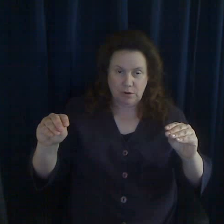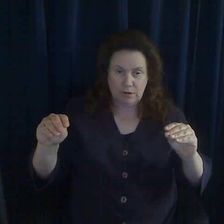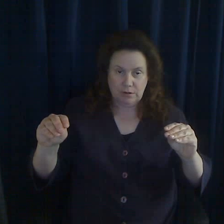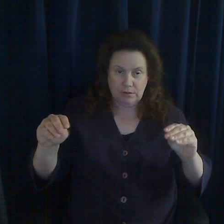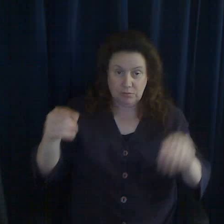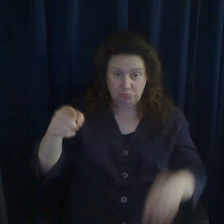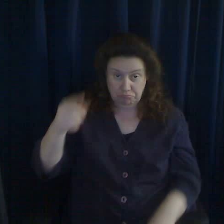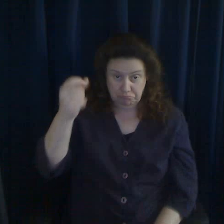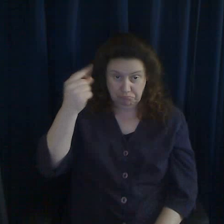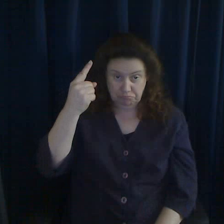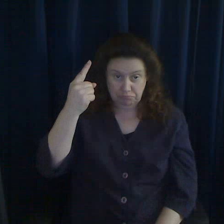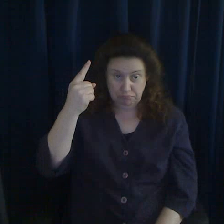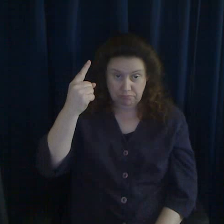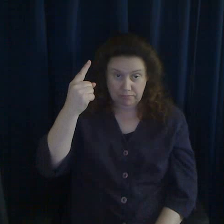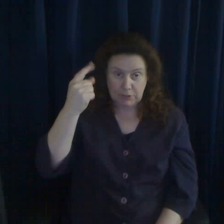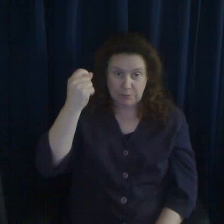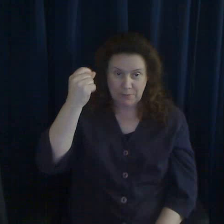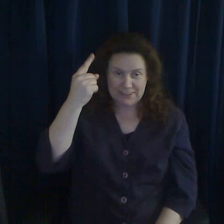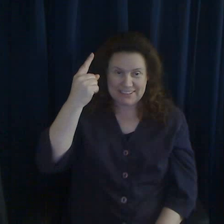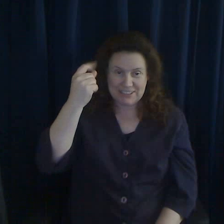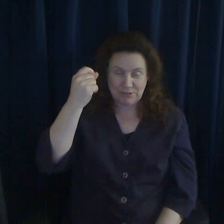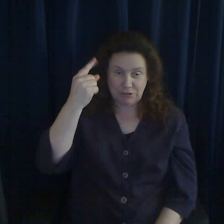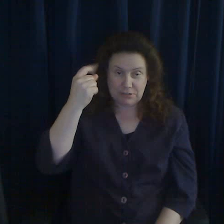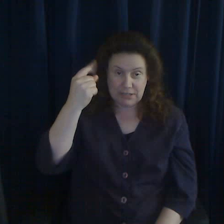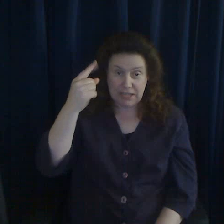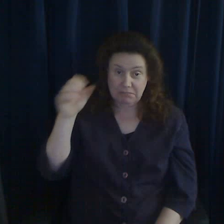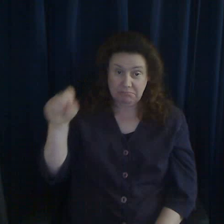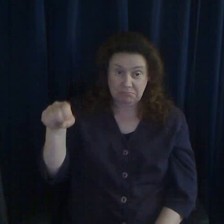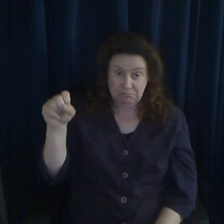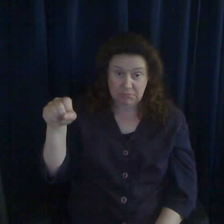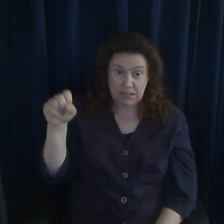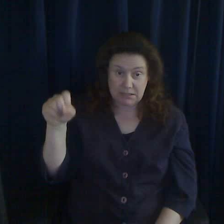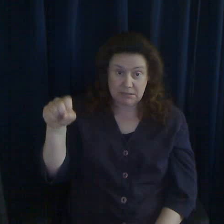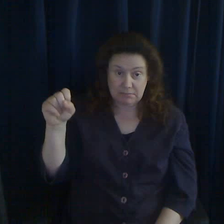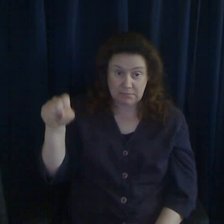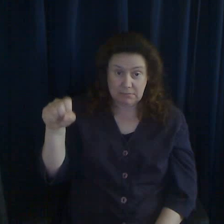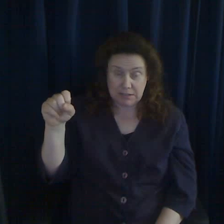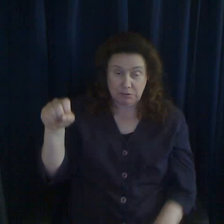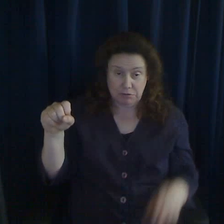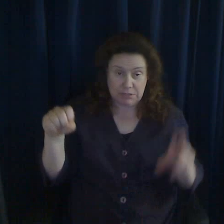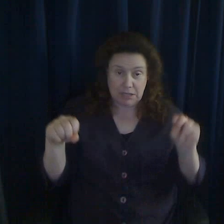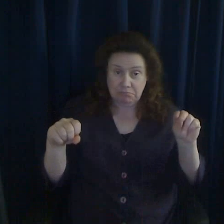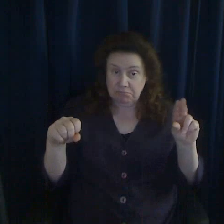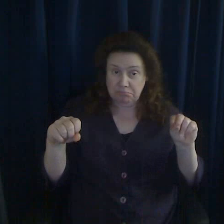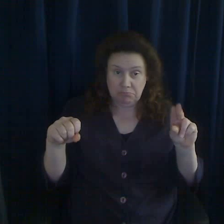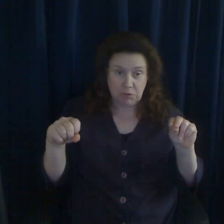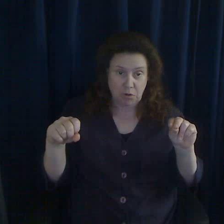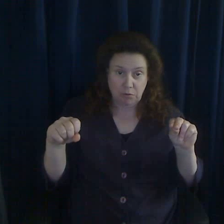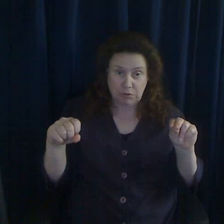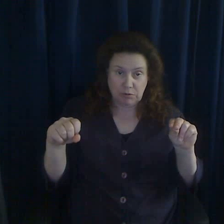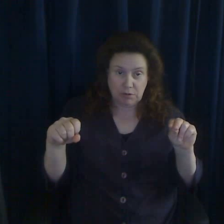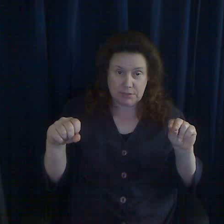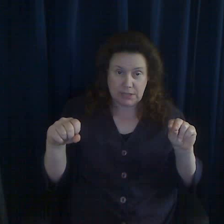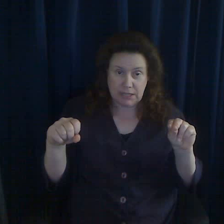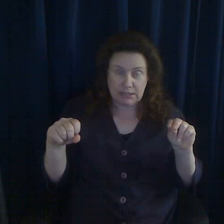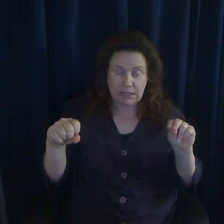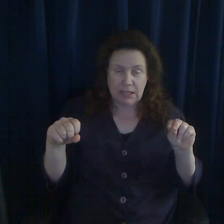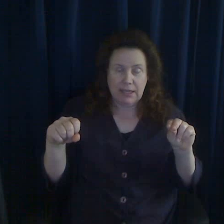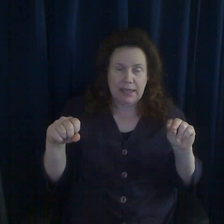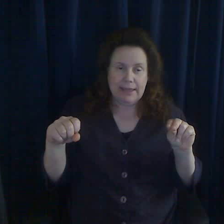store. Do you remember this? Do you understand? Yes? Yes, you understand? No, you don't understand? And